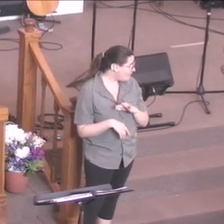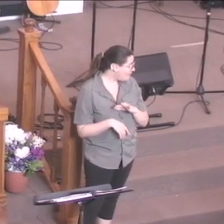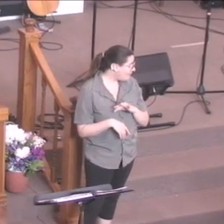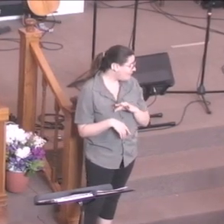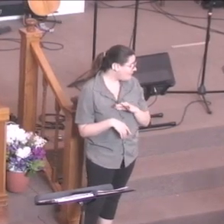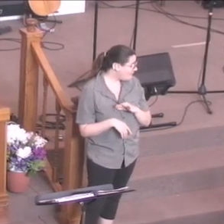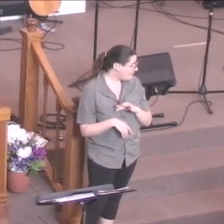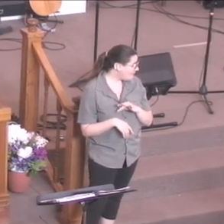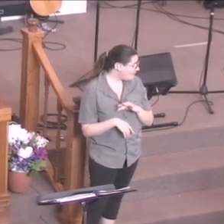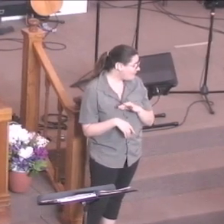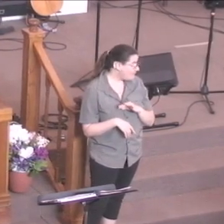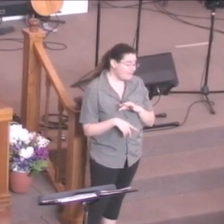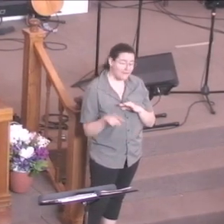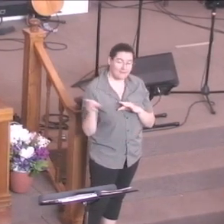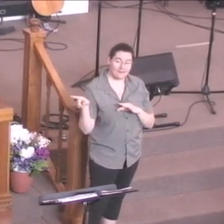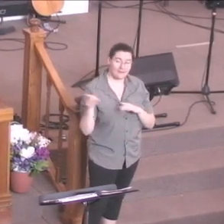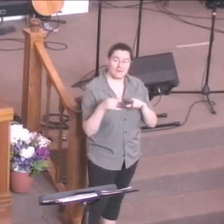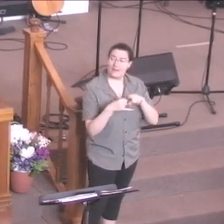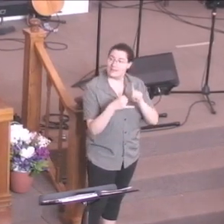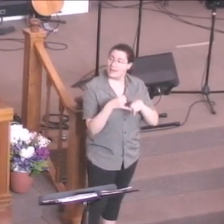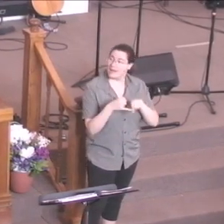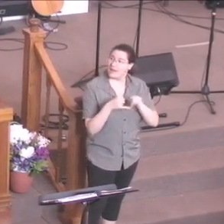Last one.